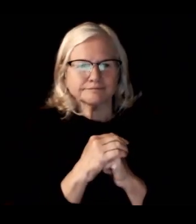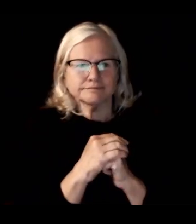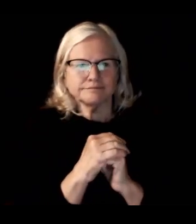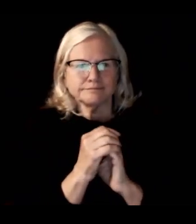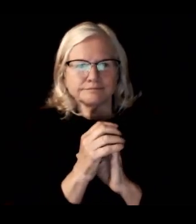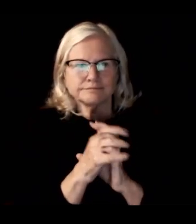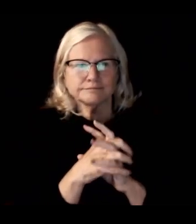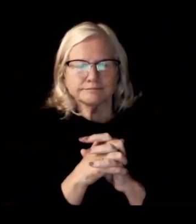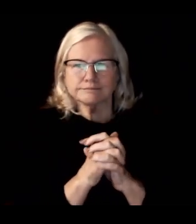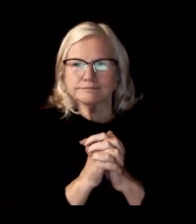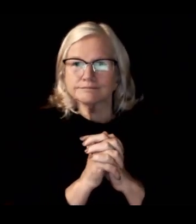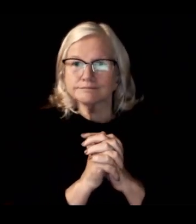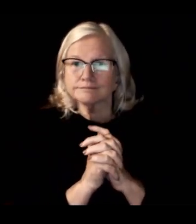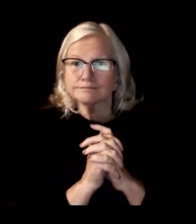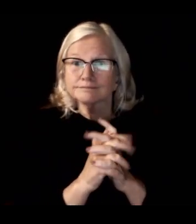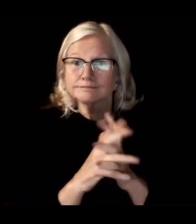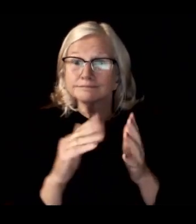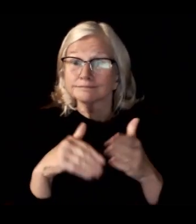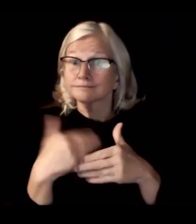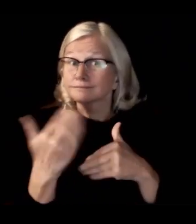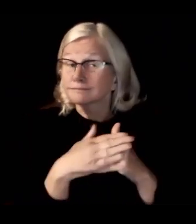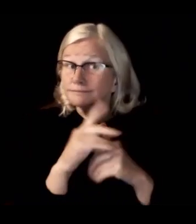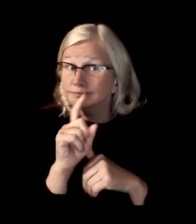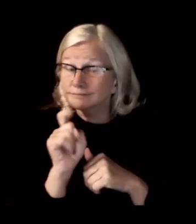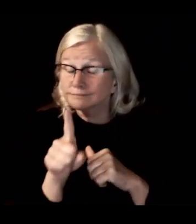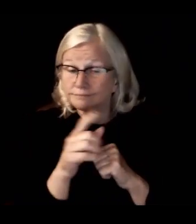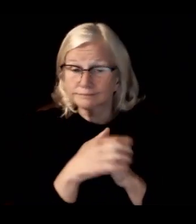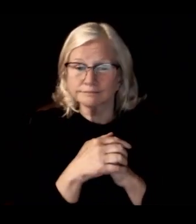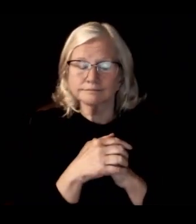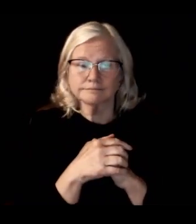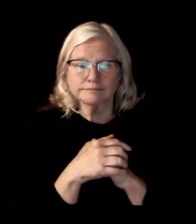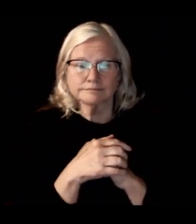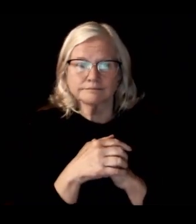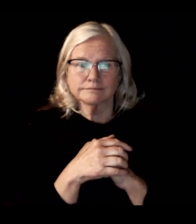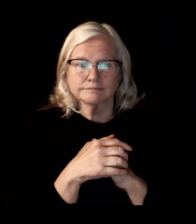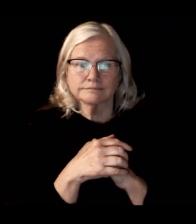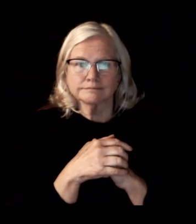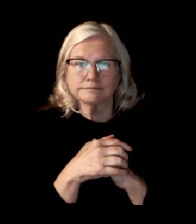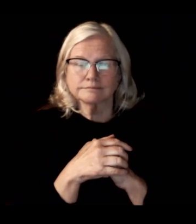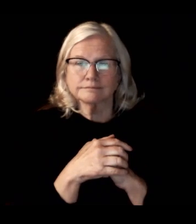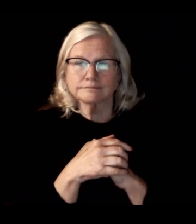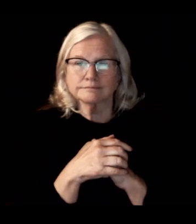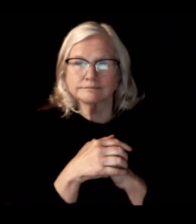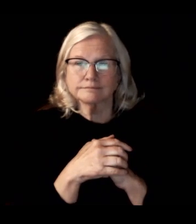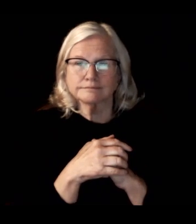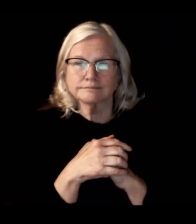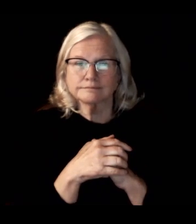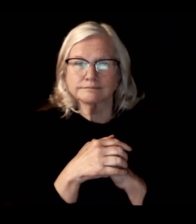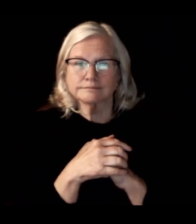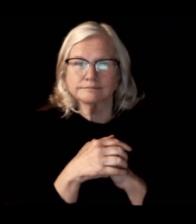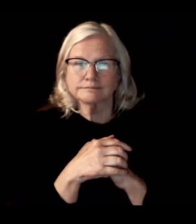Your next question comes from the line of Brian Arola with Mankato Pre-Press. Your line is now open.